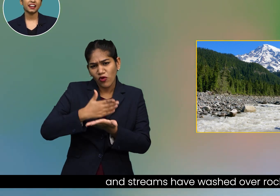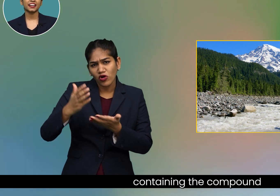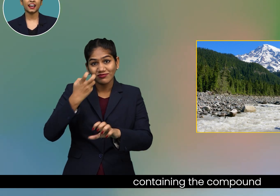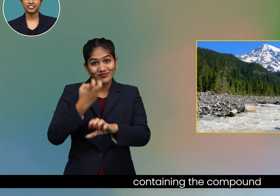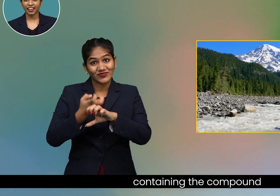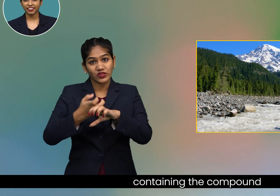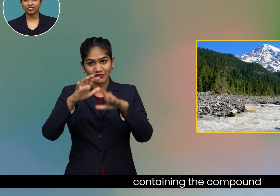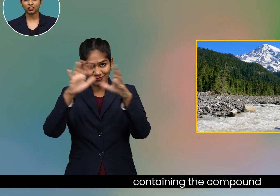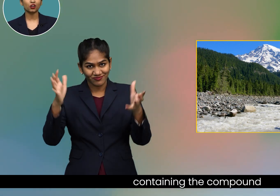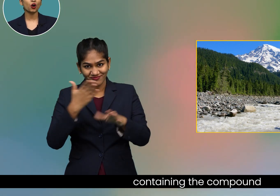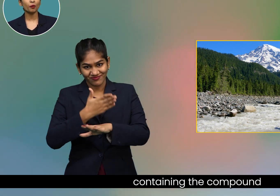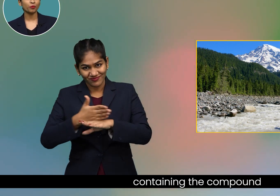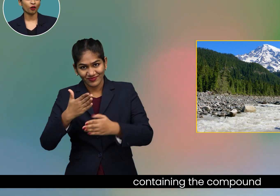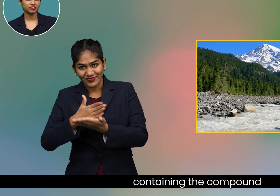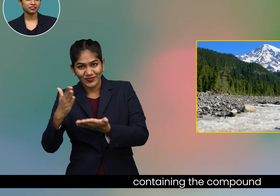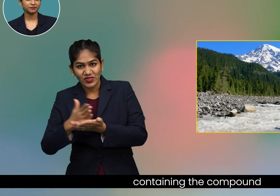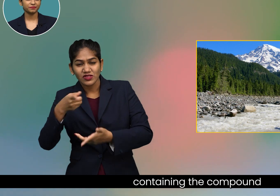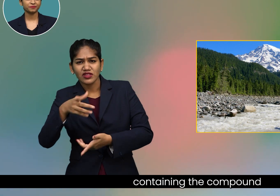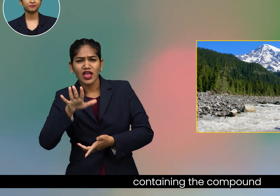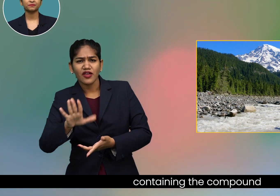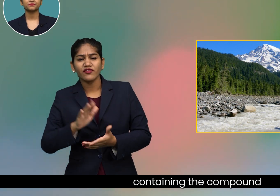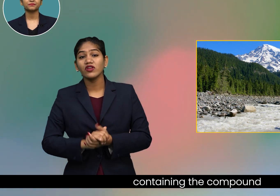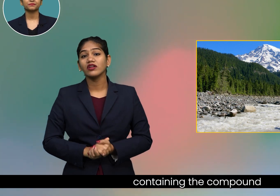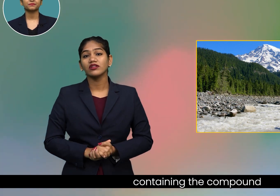rocks containing the compound